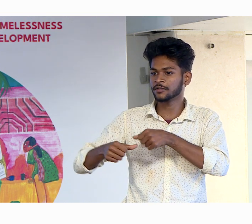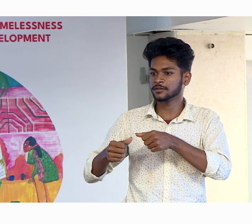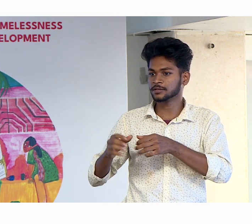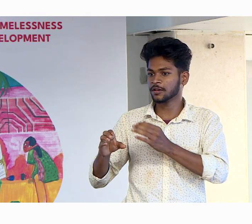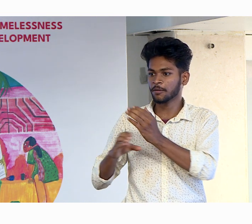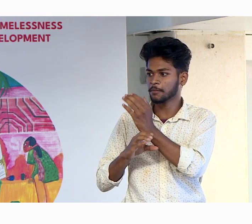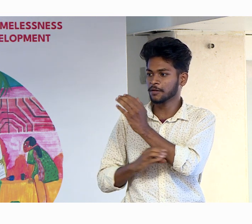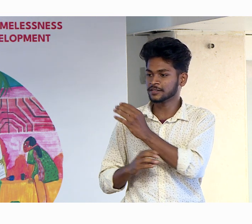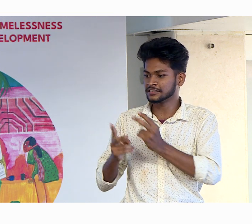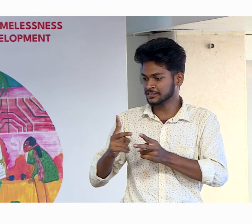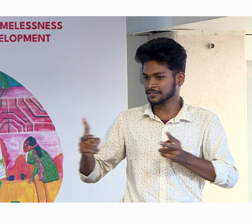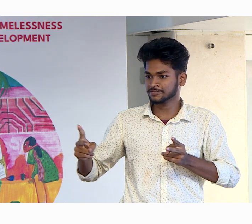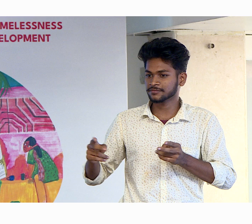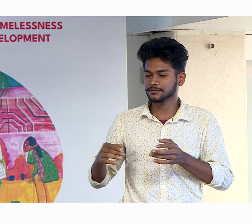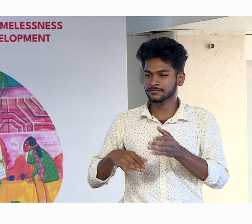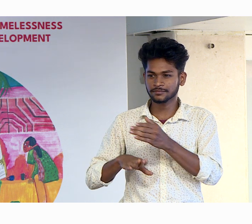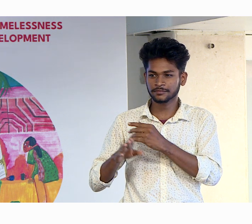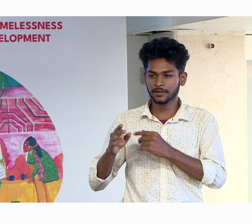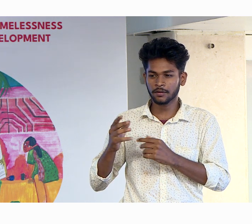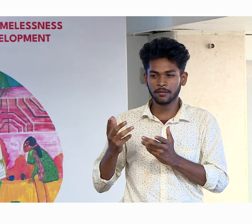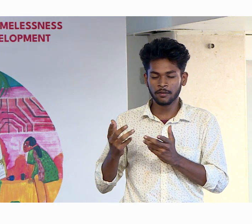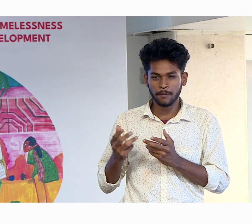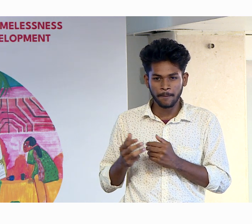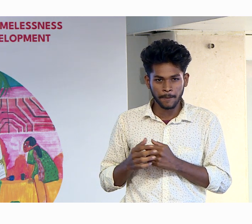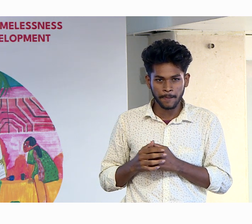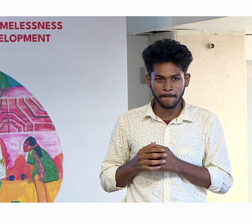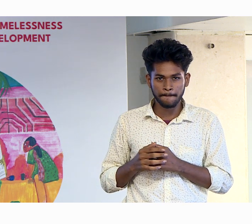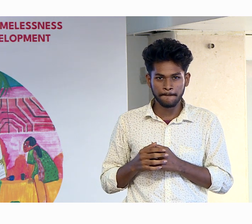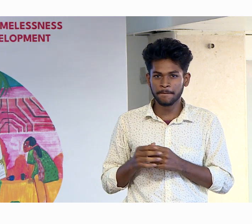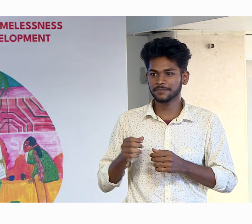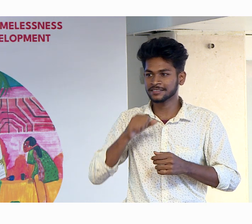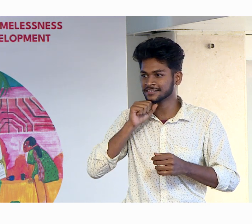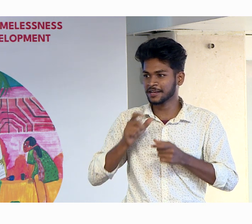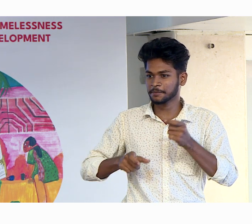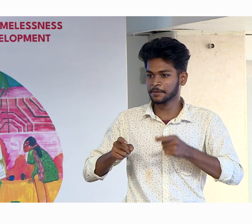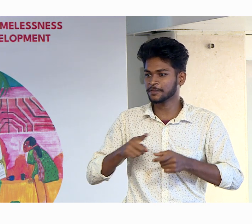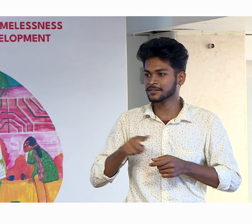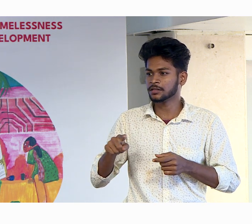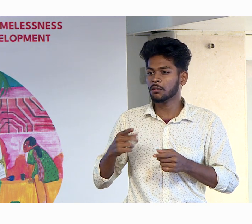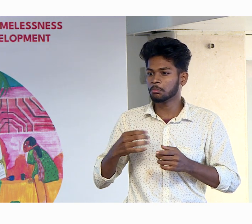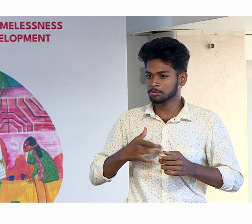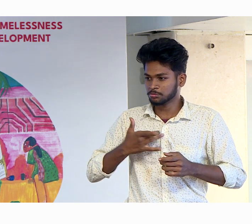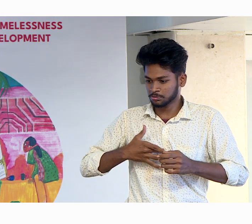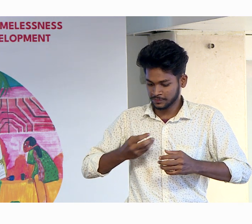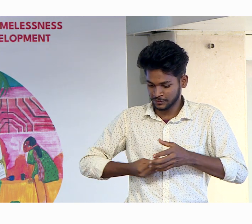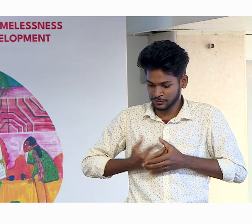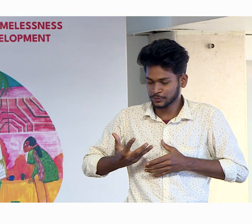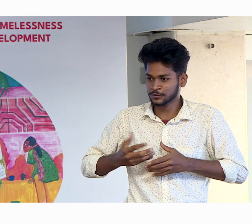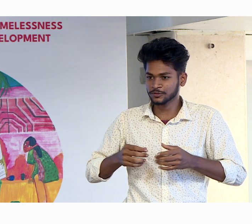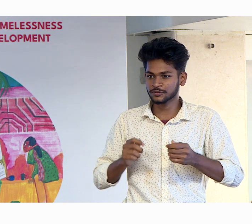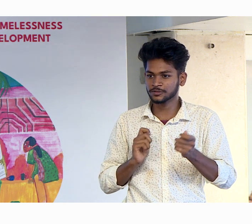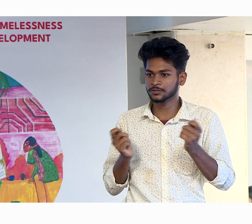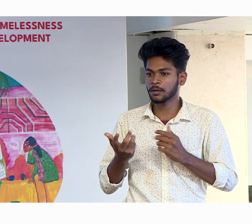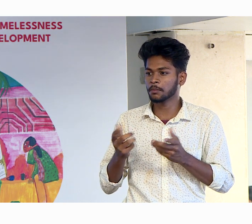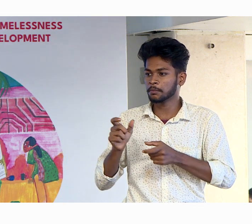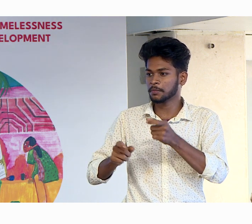country nearby, which was still sending their young people to institutions, because the whole point of positive behavioral therapy is